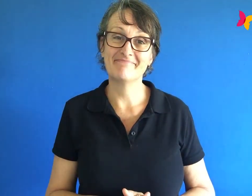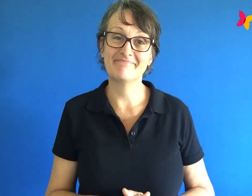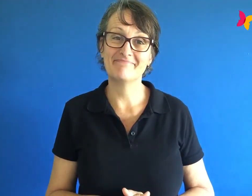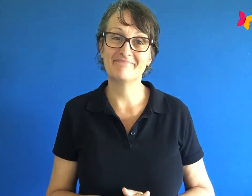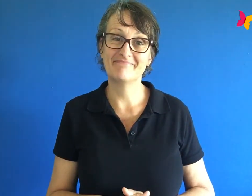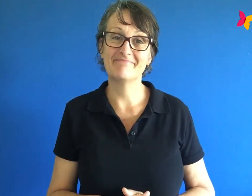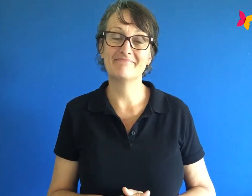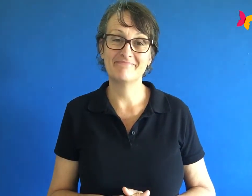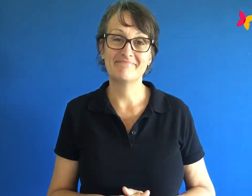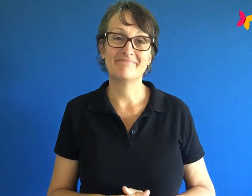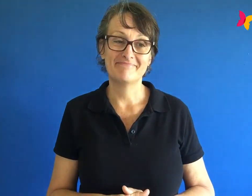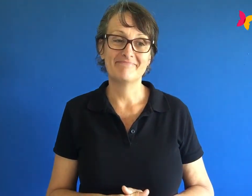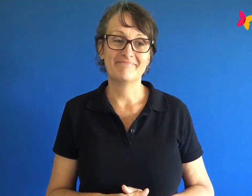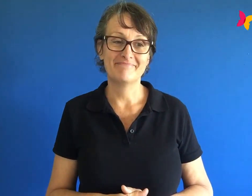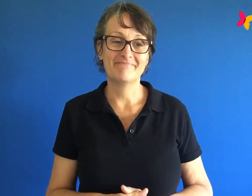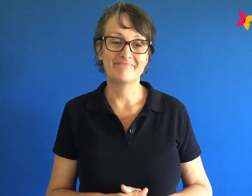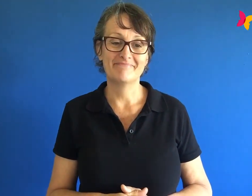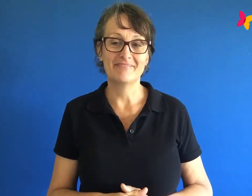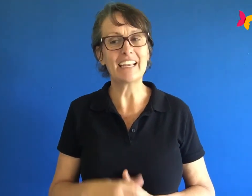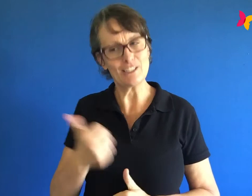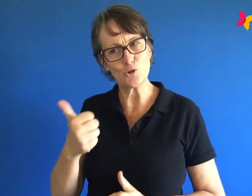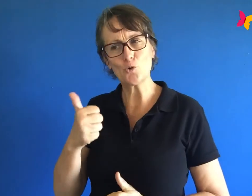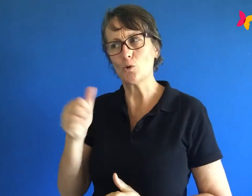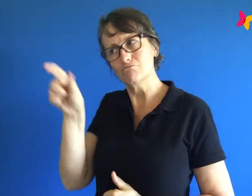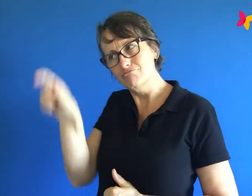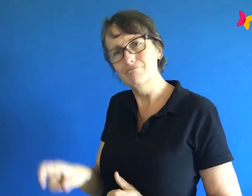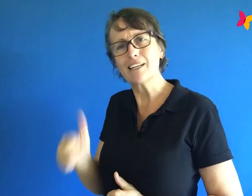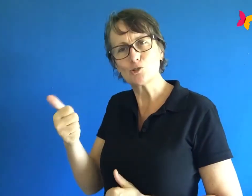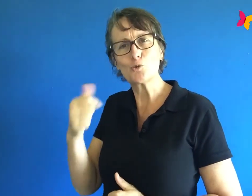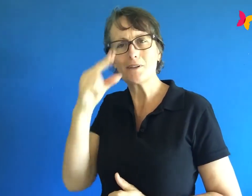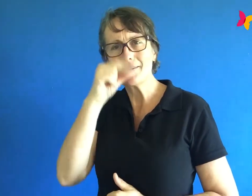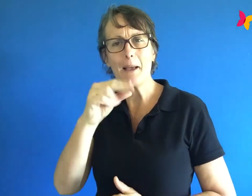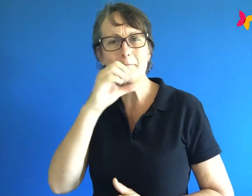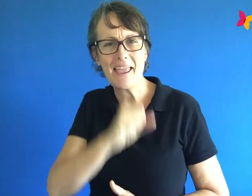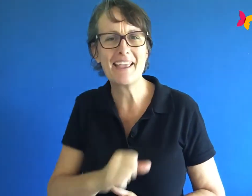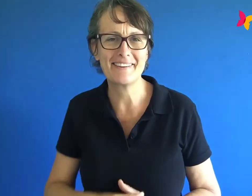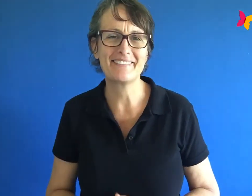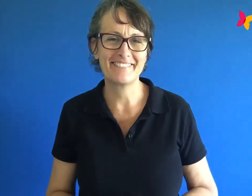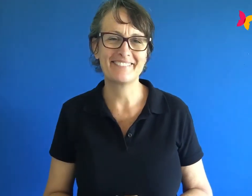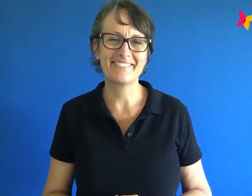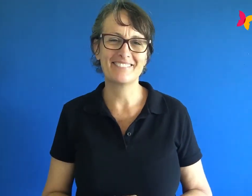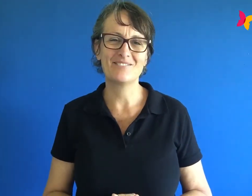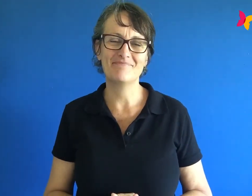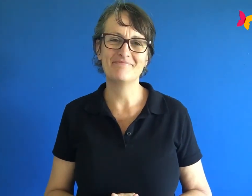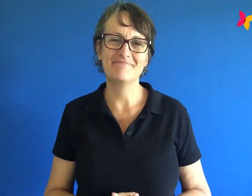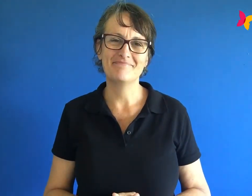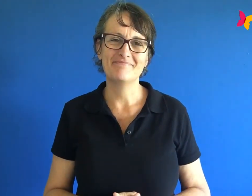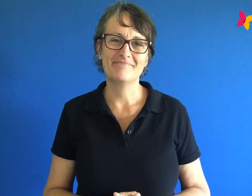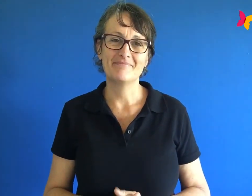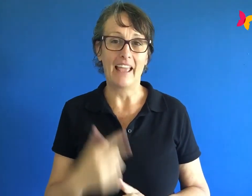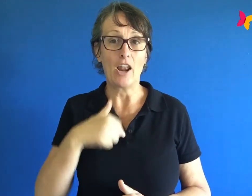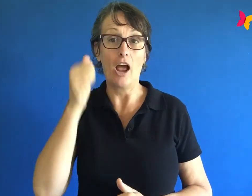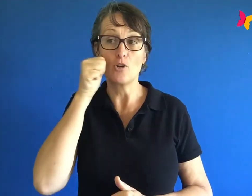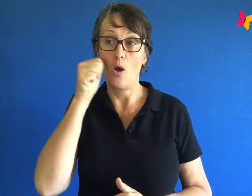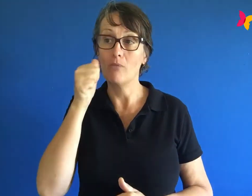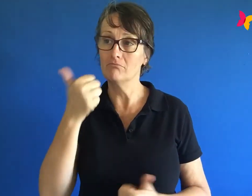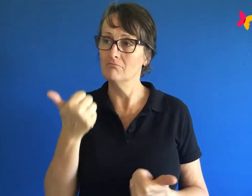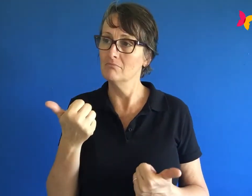very specific in people's minds. He's a good Yeah, sort. he's a good sort, and yeah, that's when I know